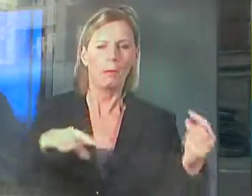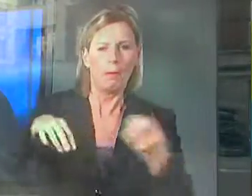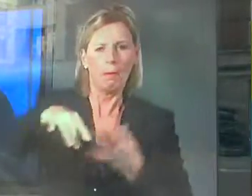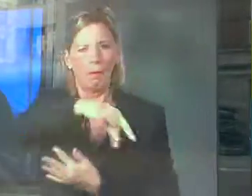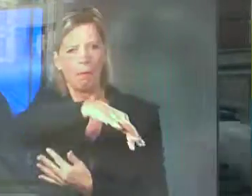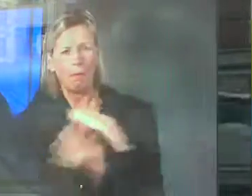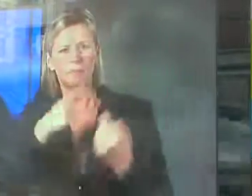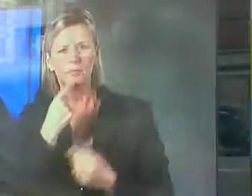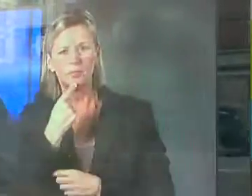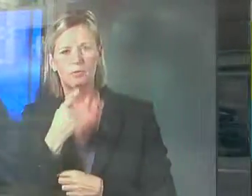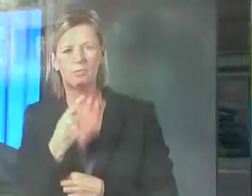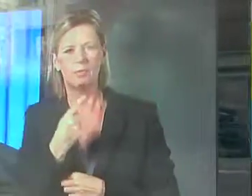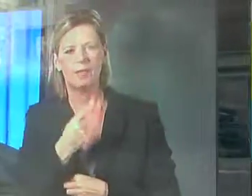from doing all the wrong things, stop and think before you do anything.